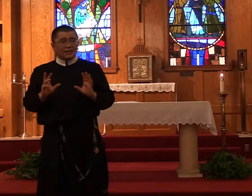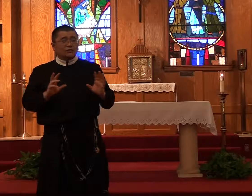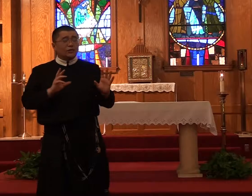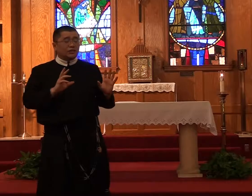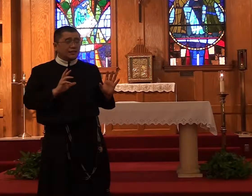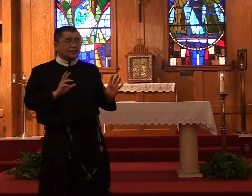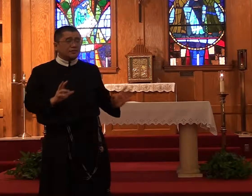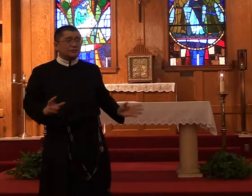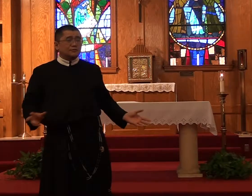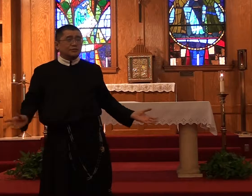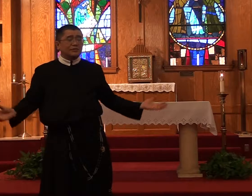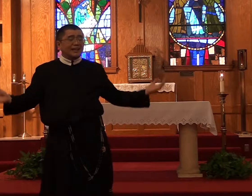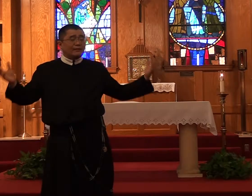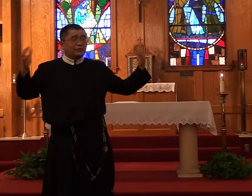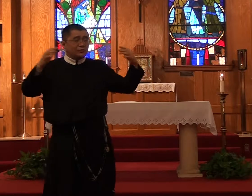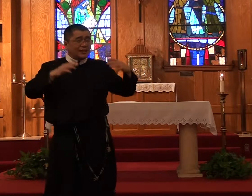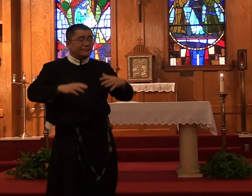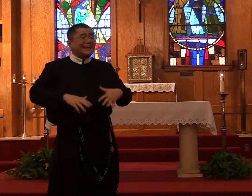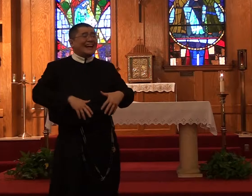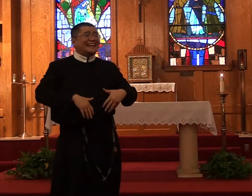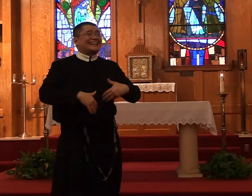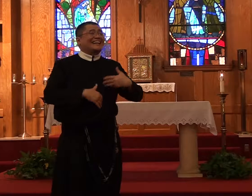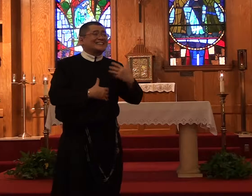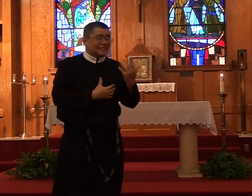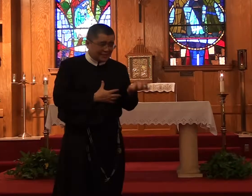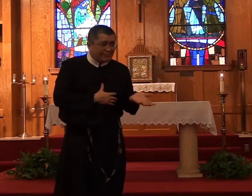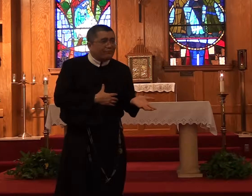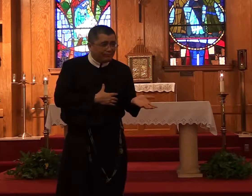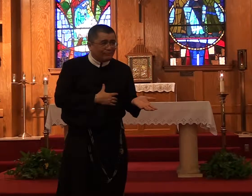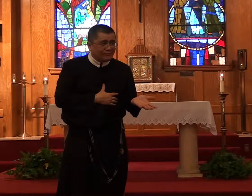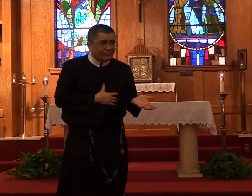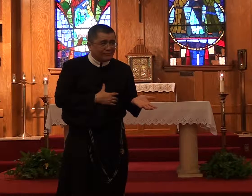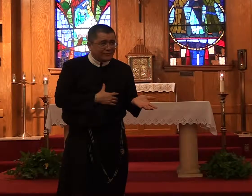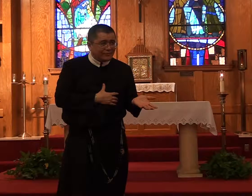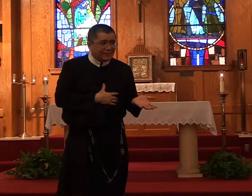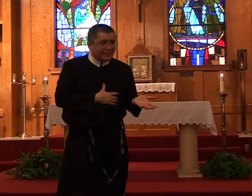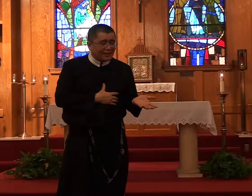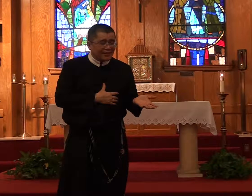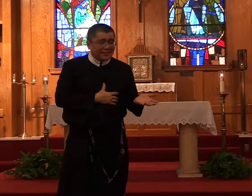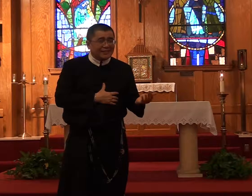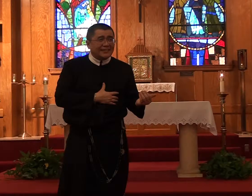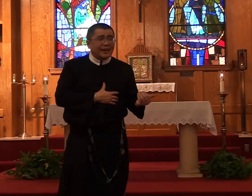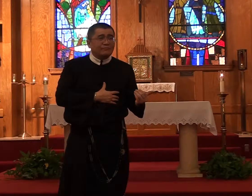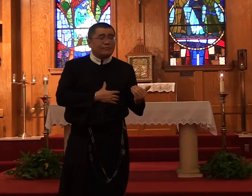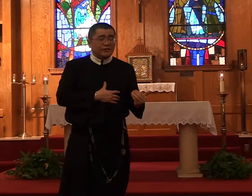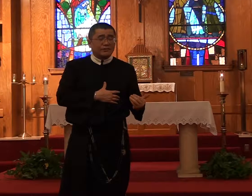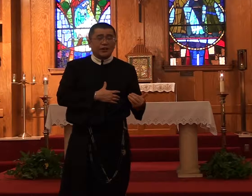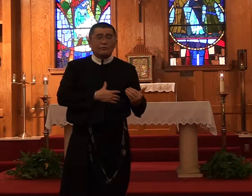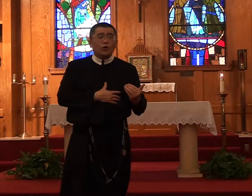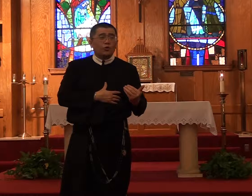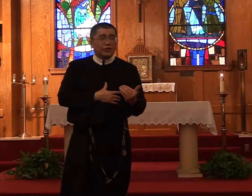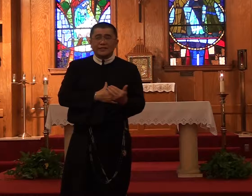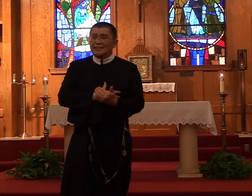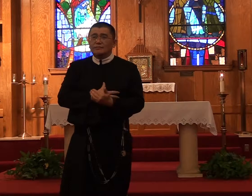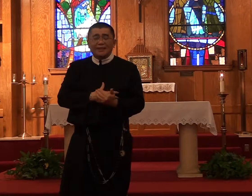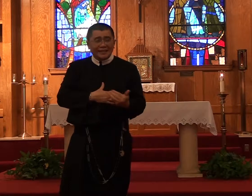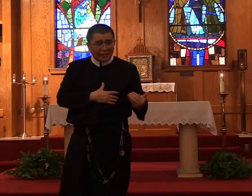were unclean, so the Spirit came to them and cleansed them. It is not that I'm better, I'm holier than anybody